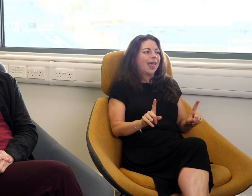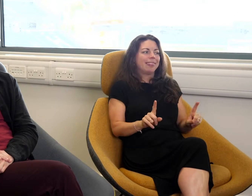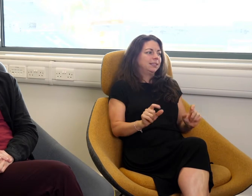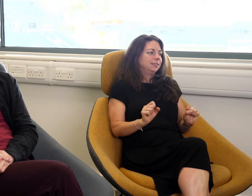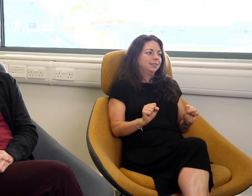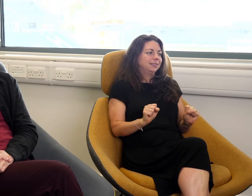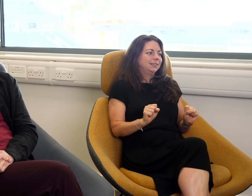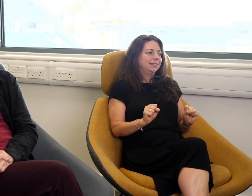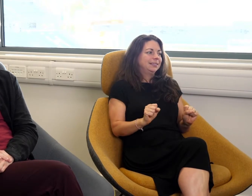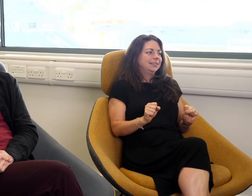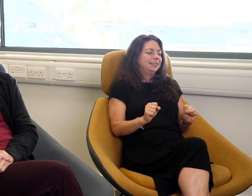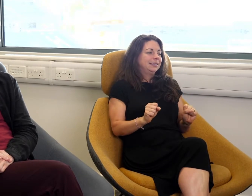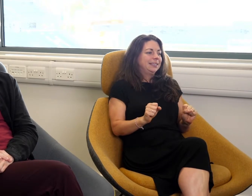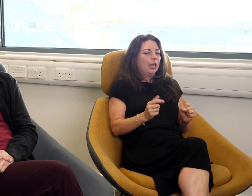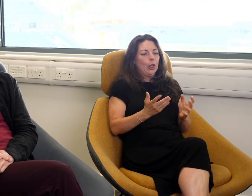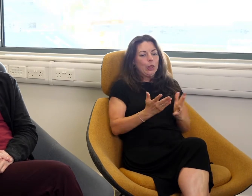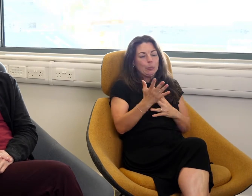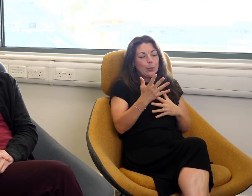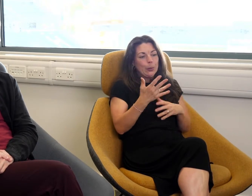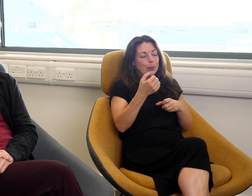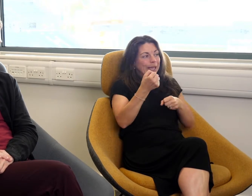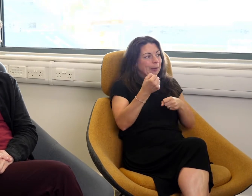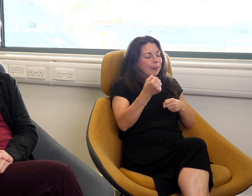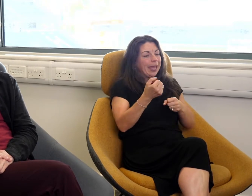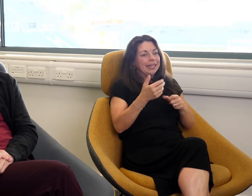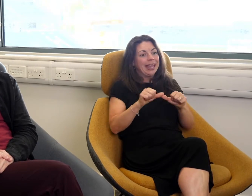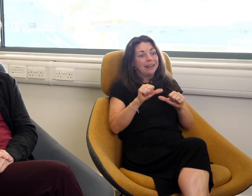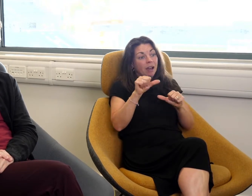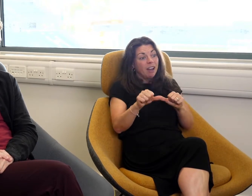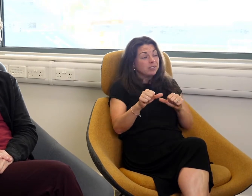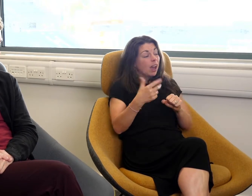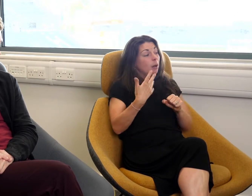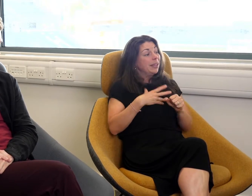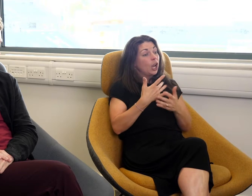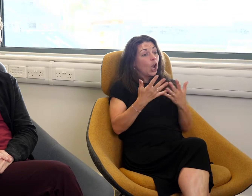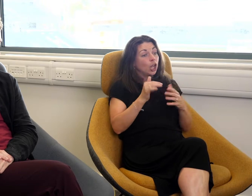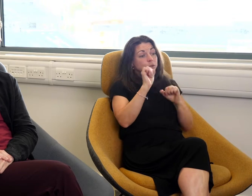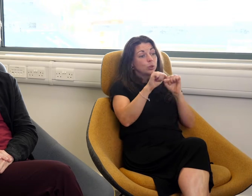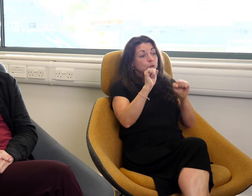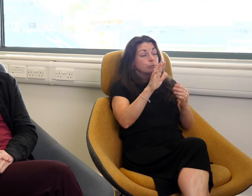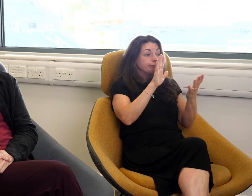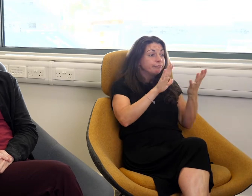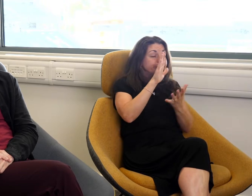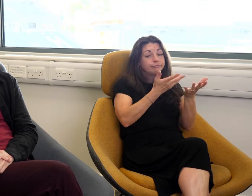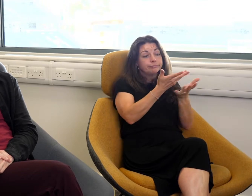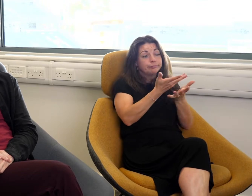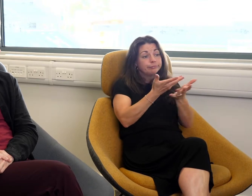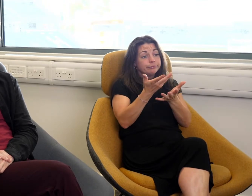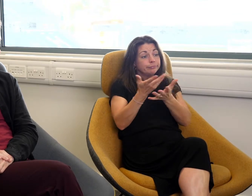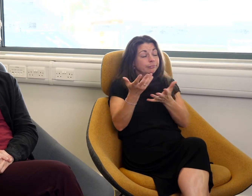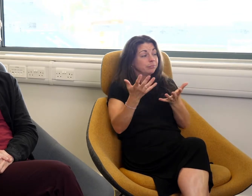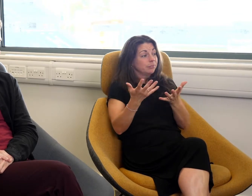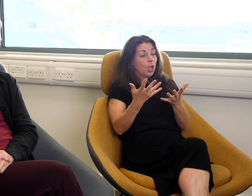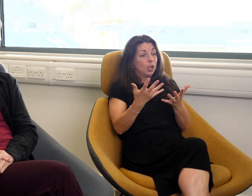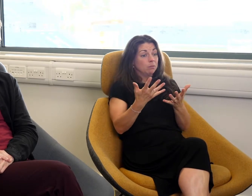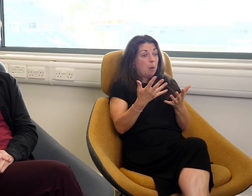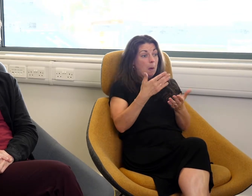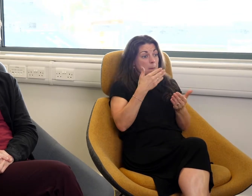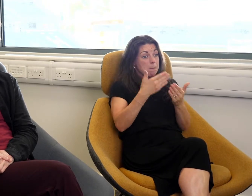During the campaign and since, I spent a lot of time knocking on doors and speaking to people directly, and the overwhelming majority of the time,